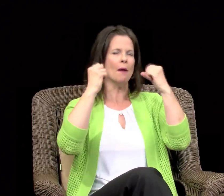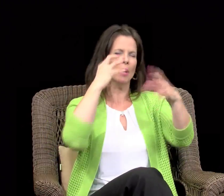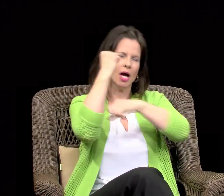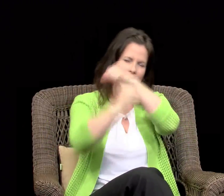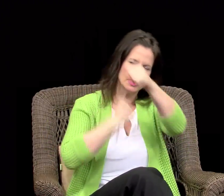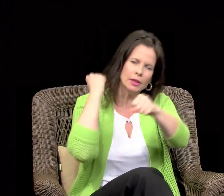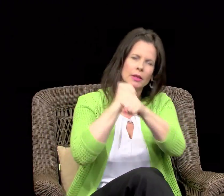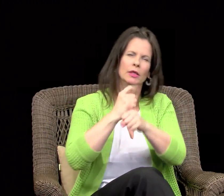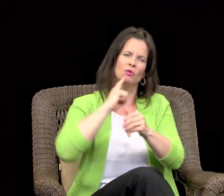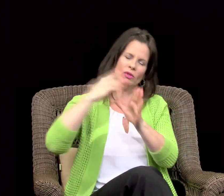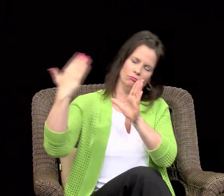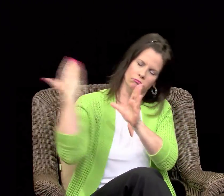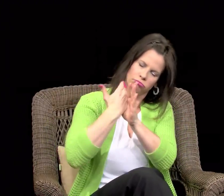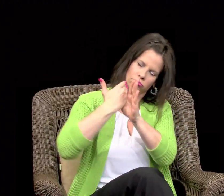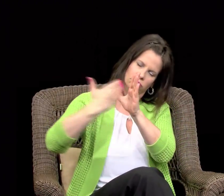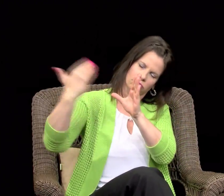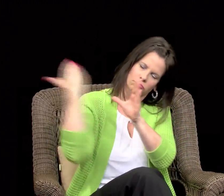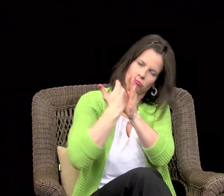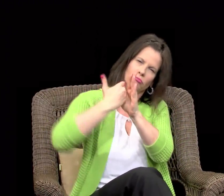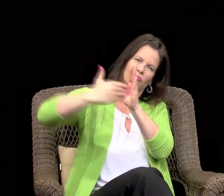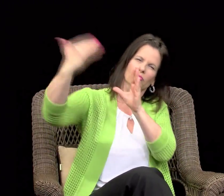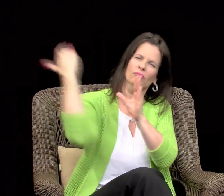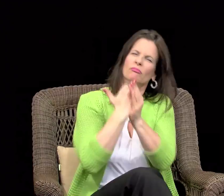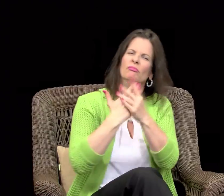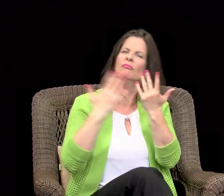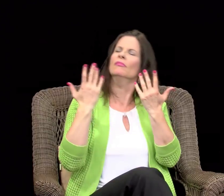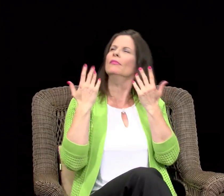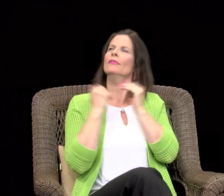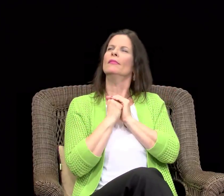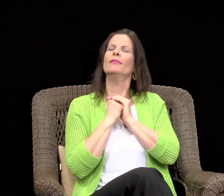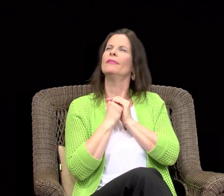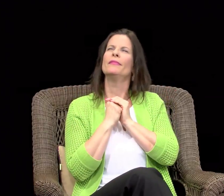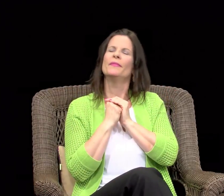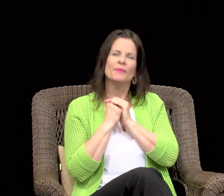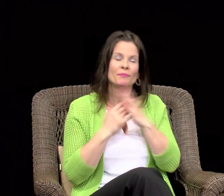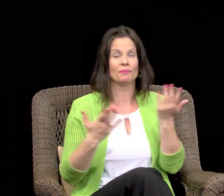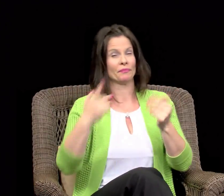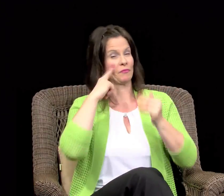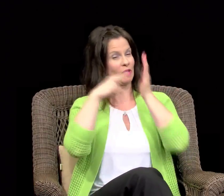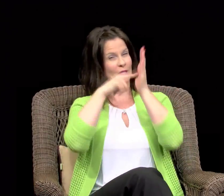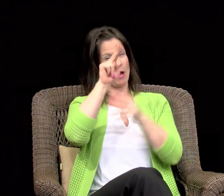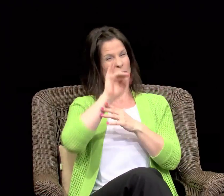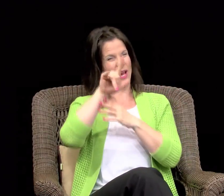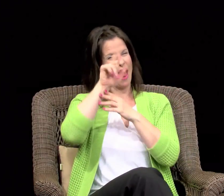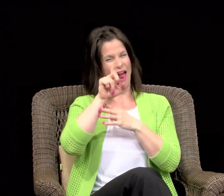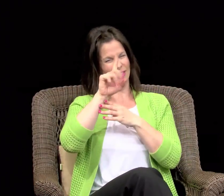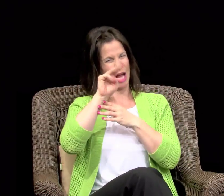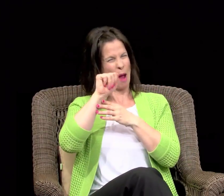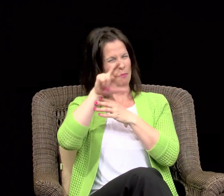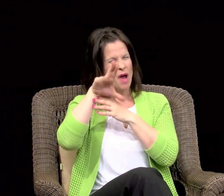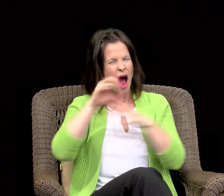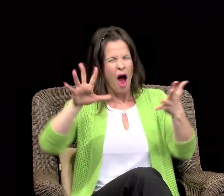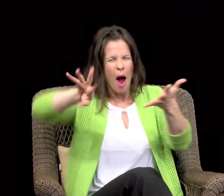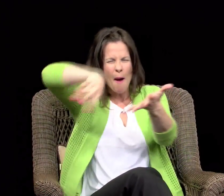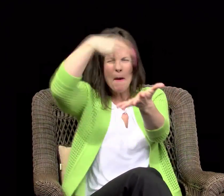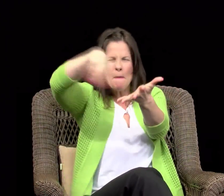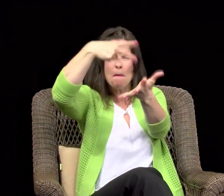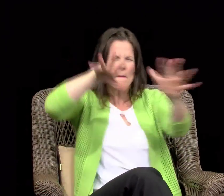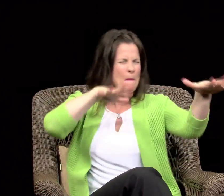could hear it, and you could write it, and you could speak it. But sign language is its own language. And so, for example, Nyle